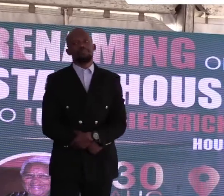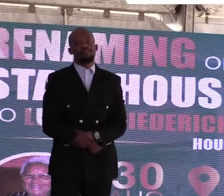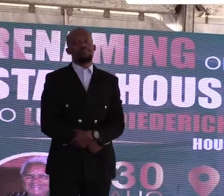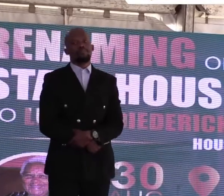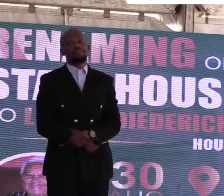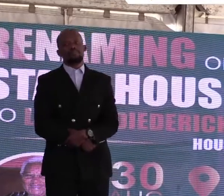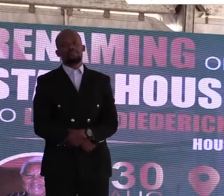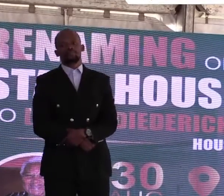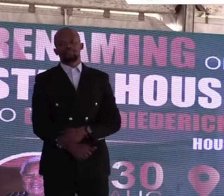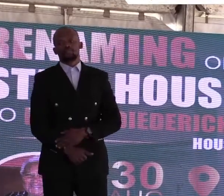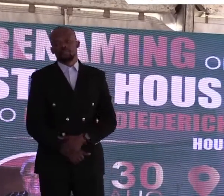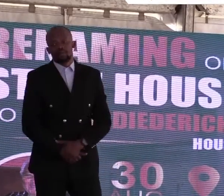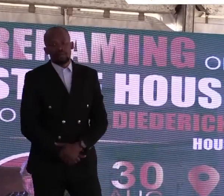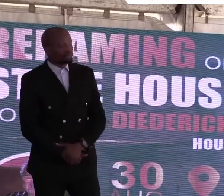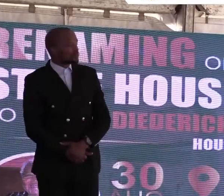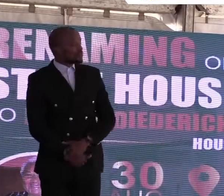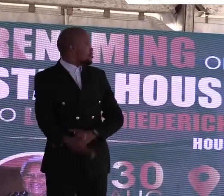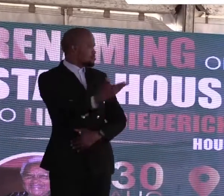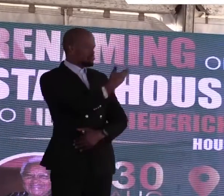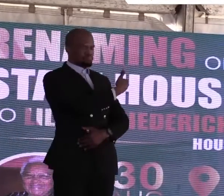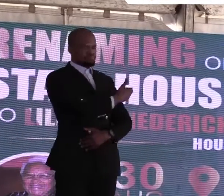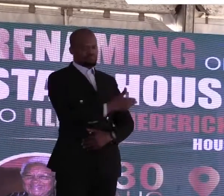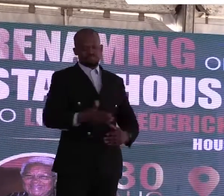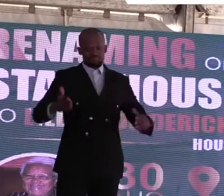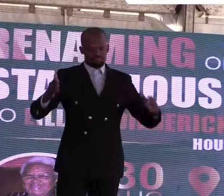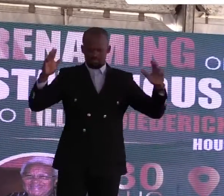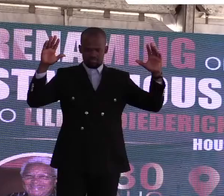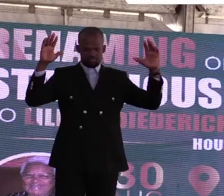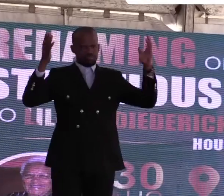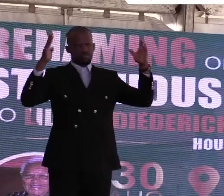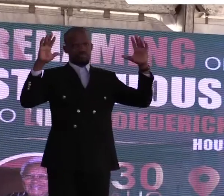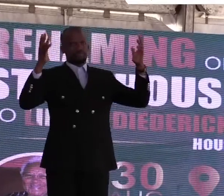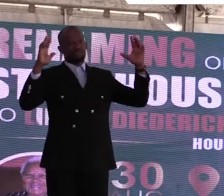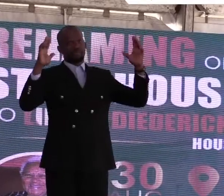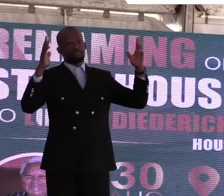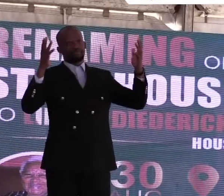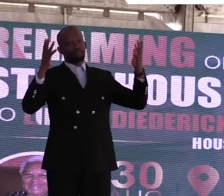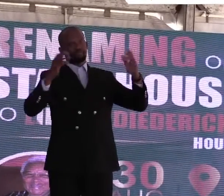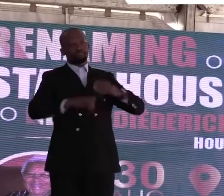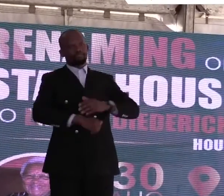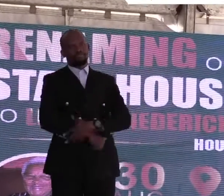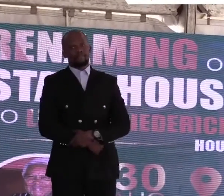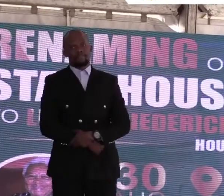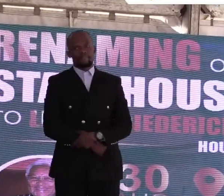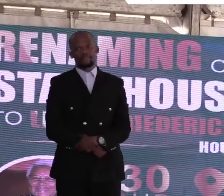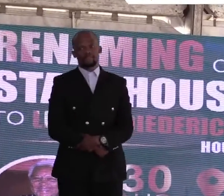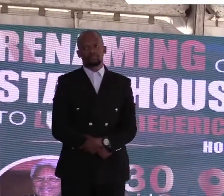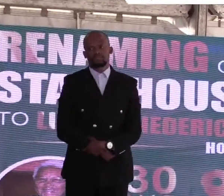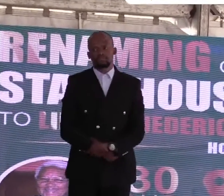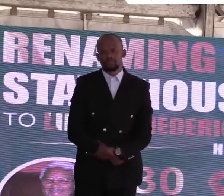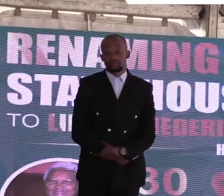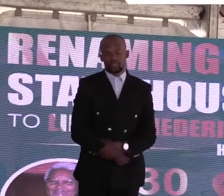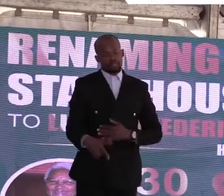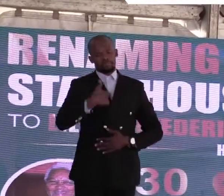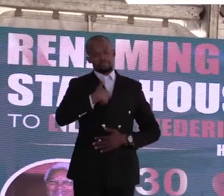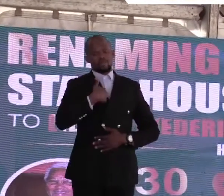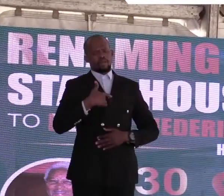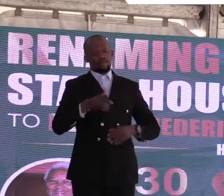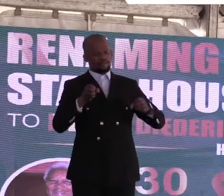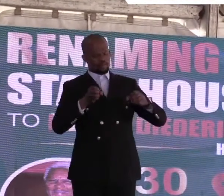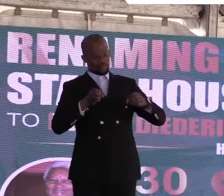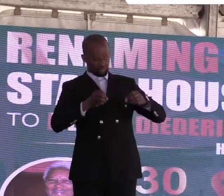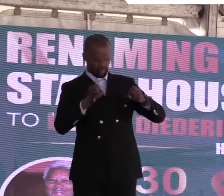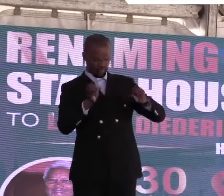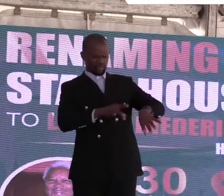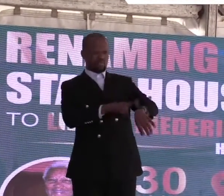legend. What a living legend. Allah Lambogoto, Allah. I do not want to waste time, and